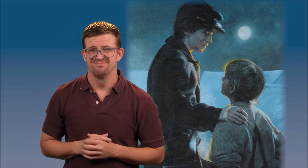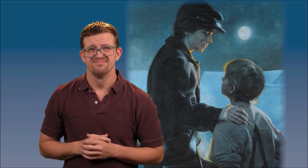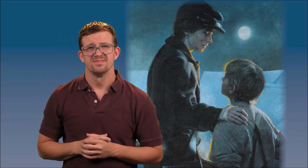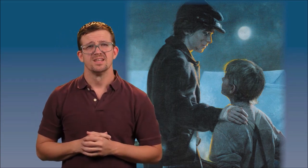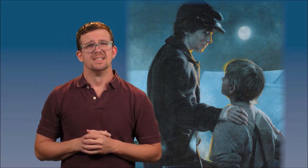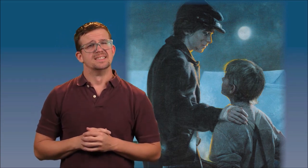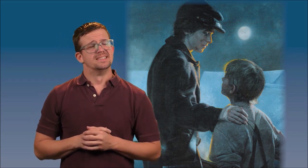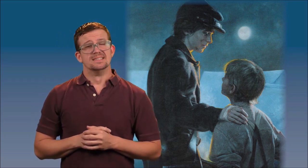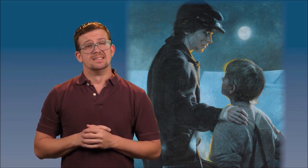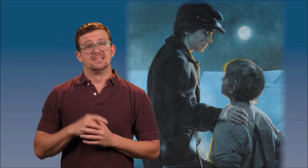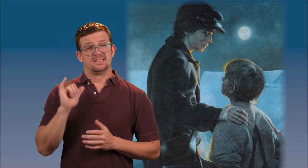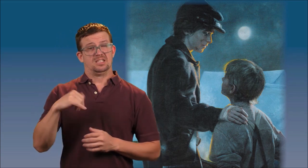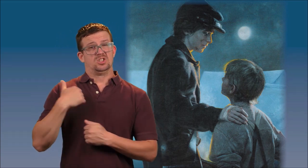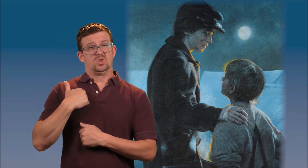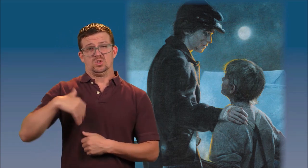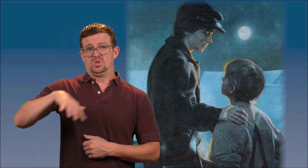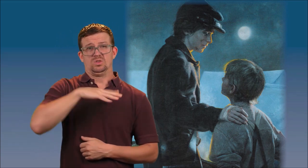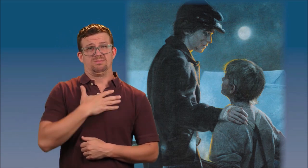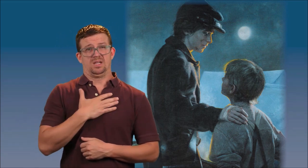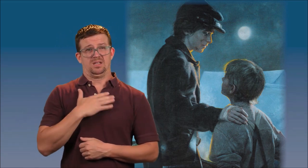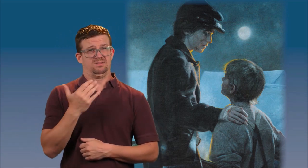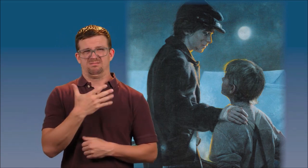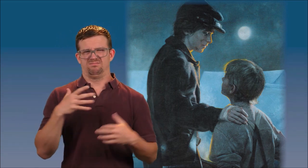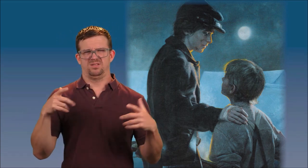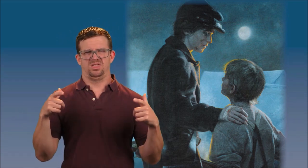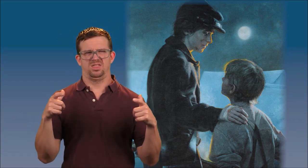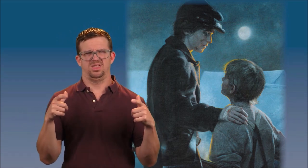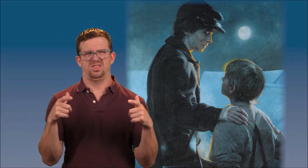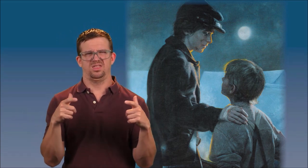Gabe, we're nearly outflanked.